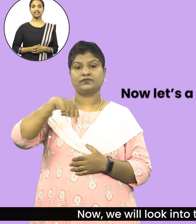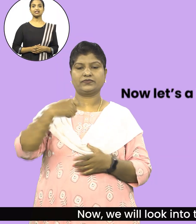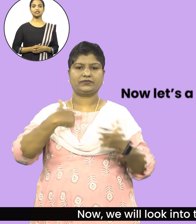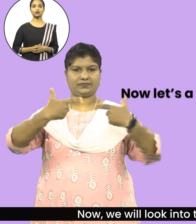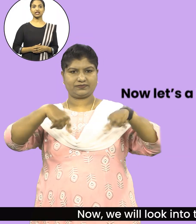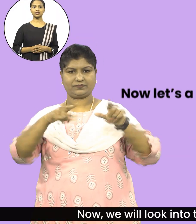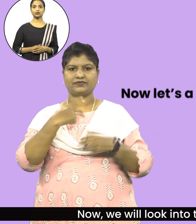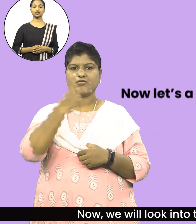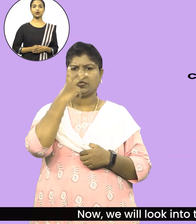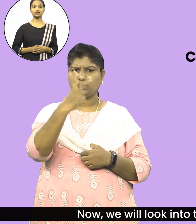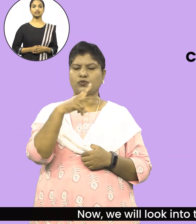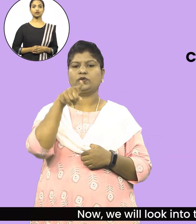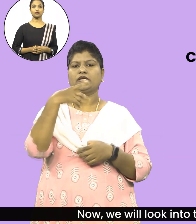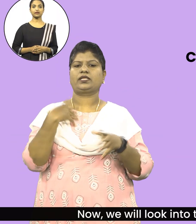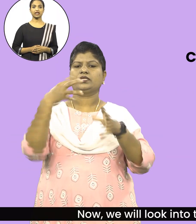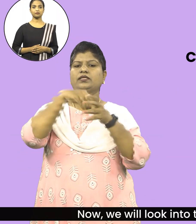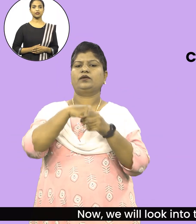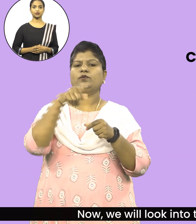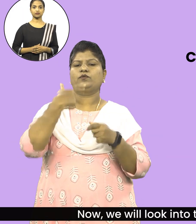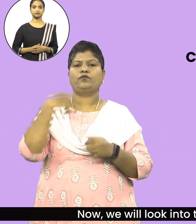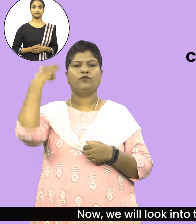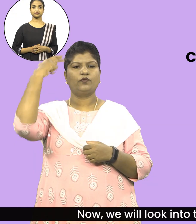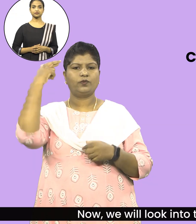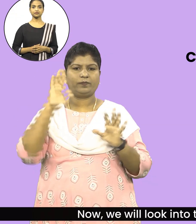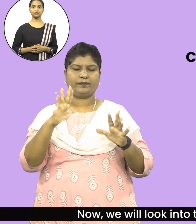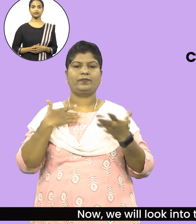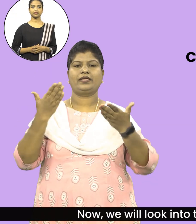Now let's look into the causes of air pollution.